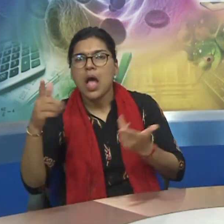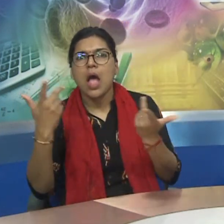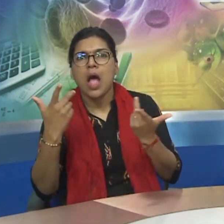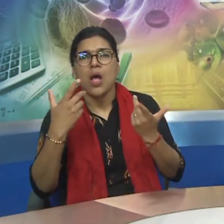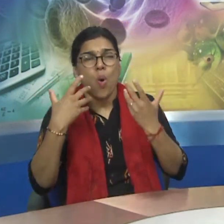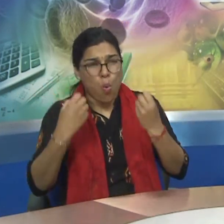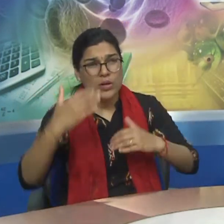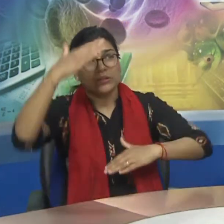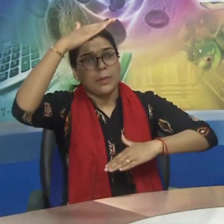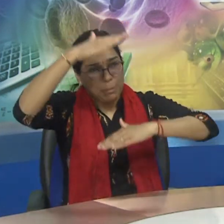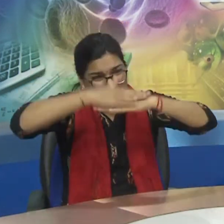command.